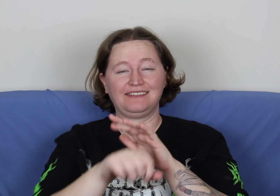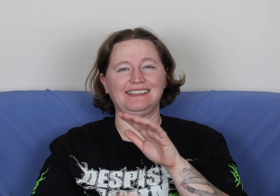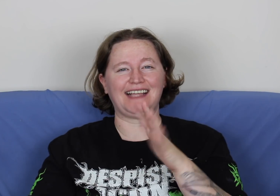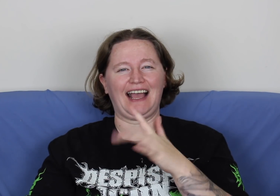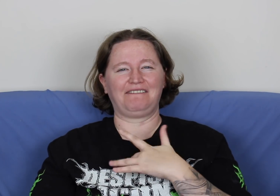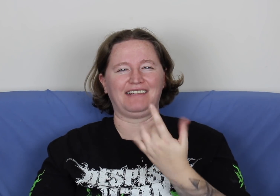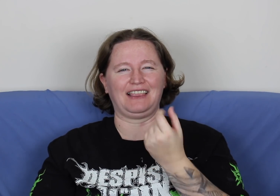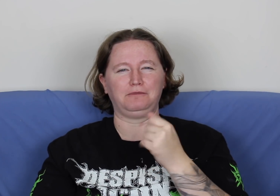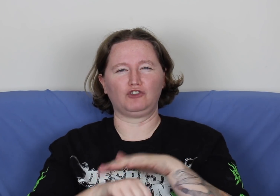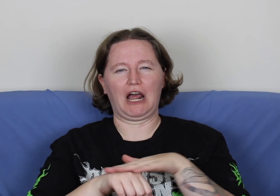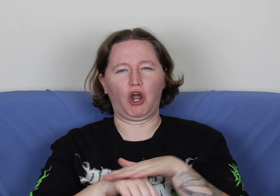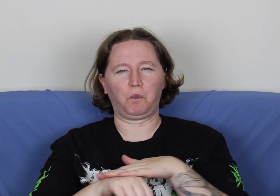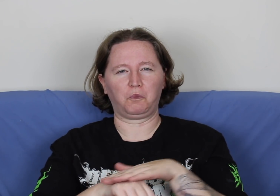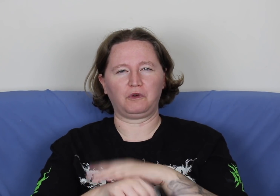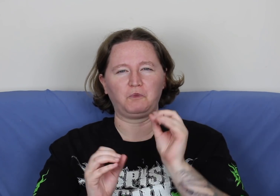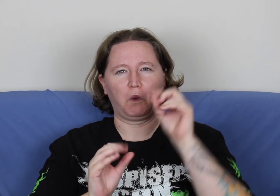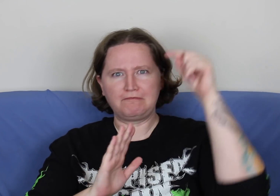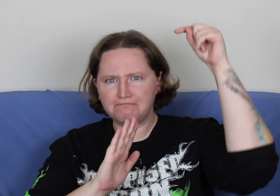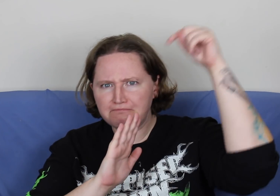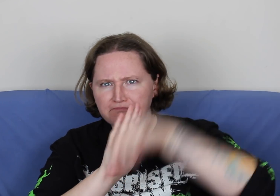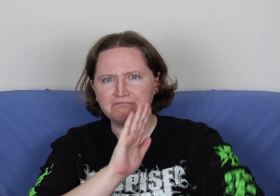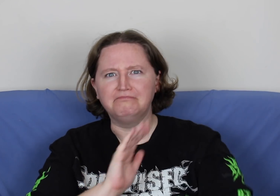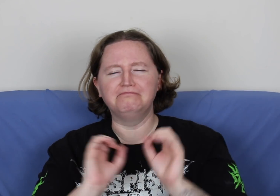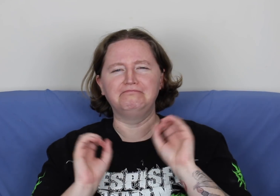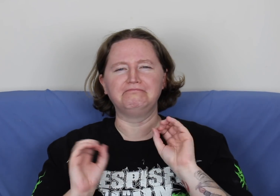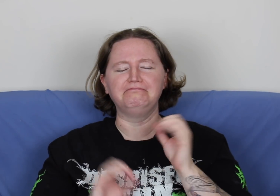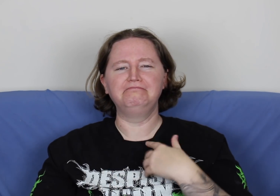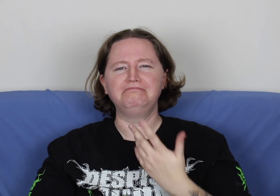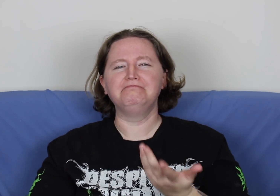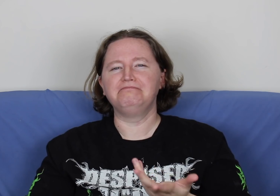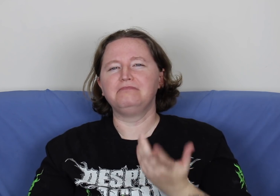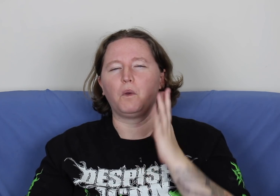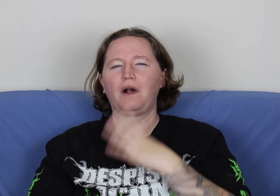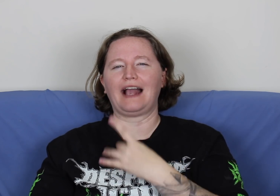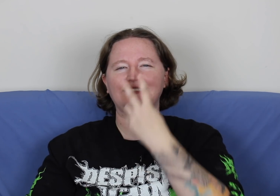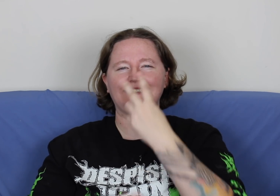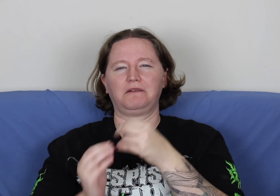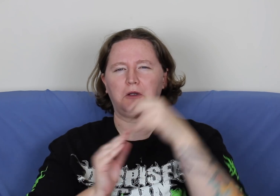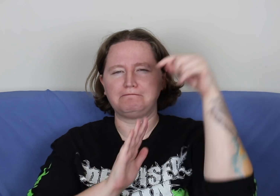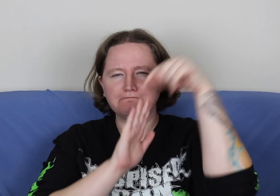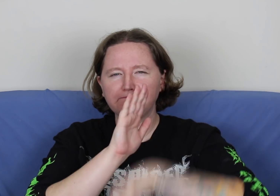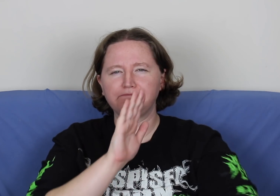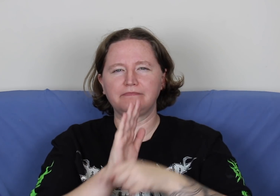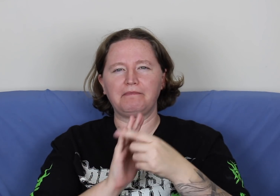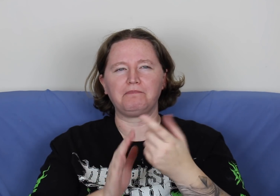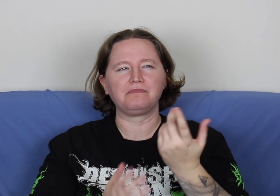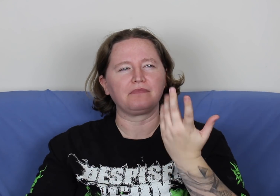she touched on. So I guess I kind of felt it was a little bit shallow and it didn't go too much in depth. So I think I'd like to see